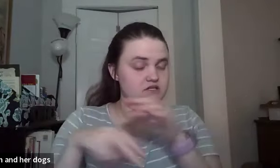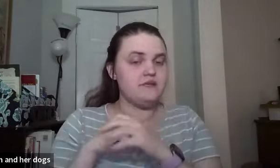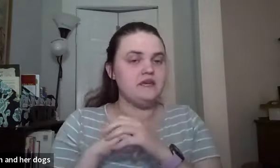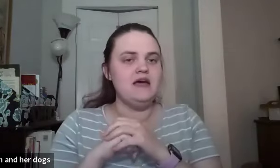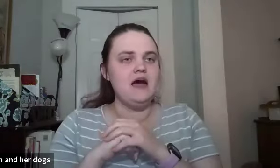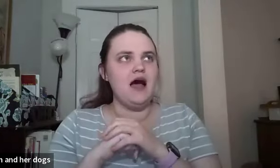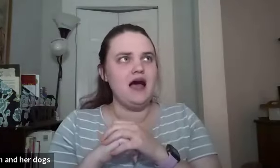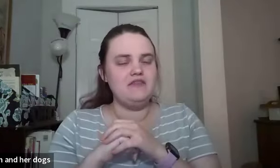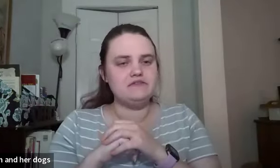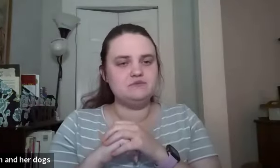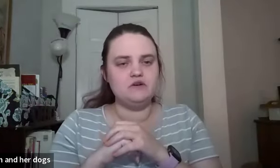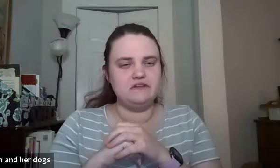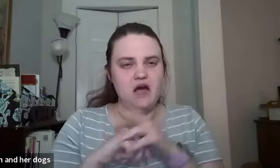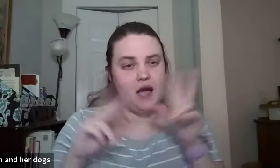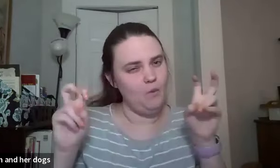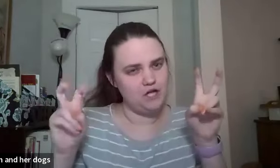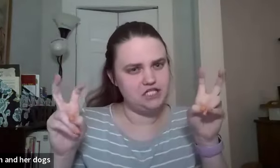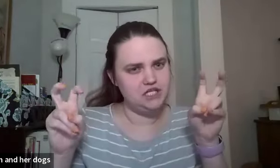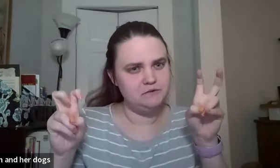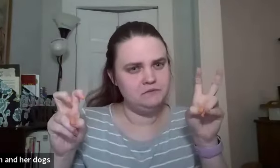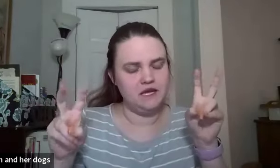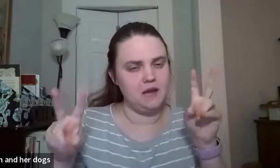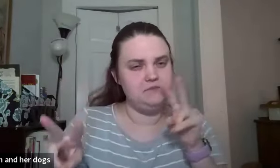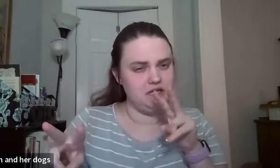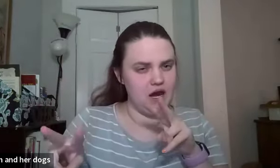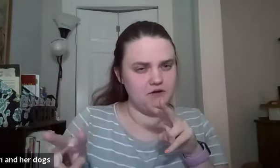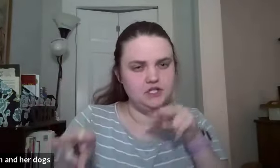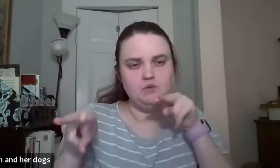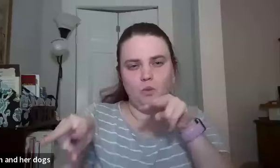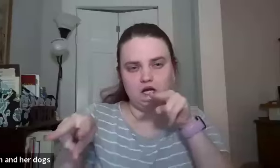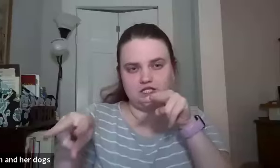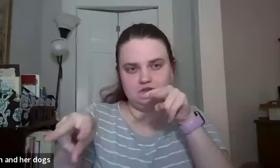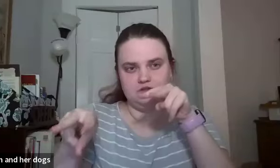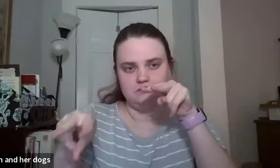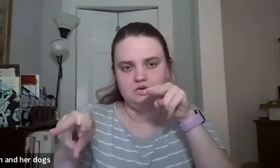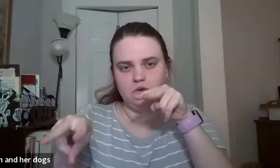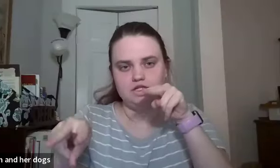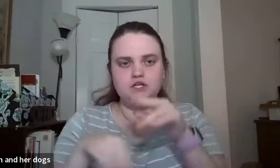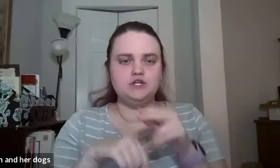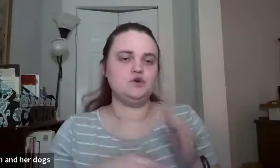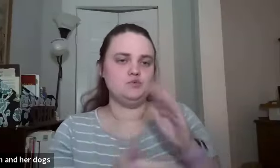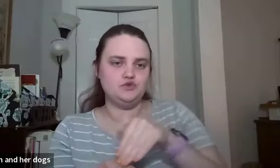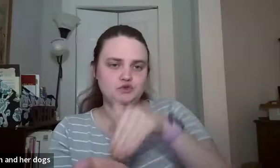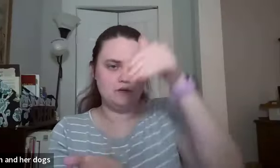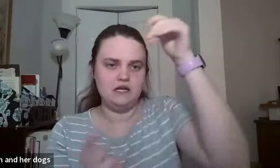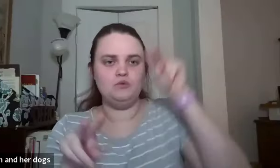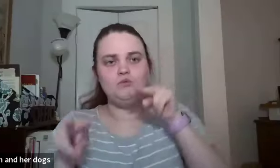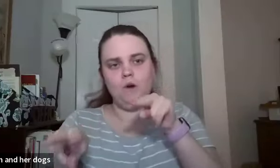something. I think that's more of like the I'm watching you, like I'm keeping an eye on you. Watch. Watch. So tornado,